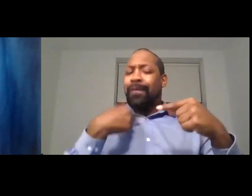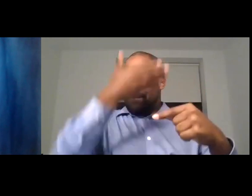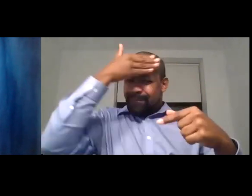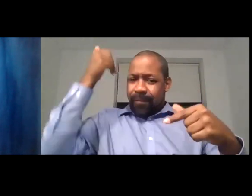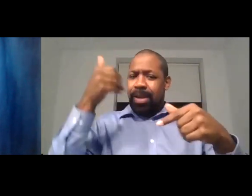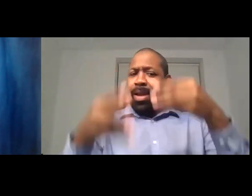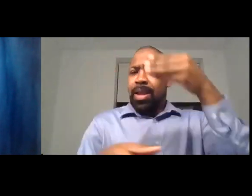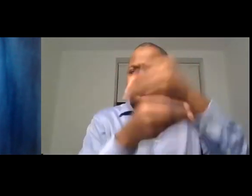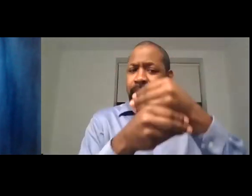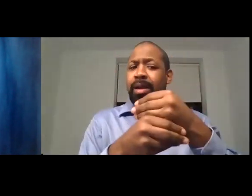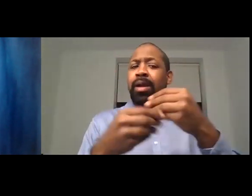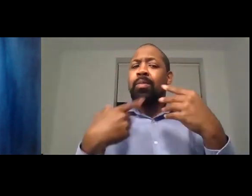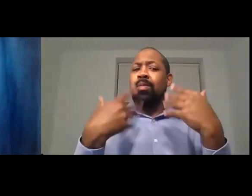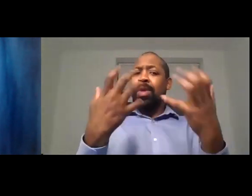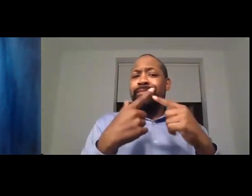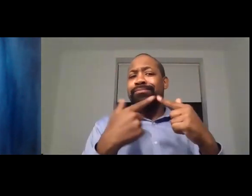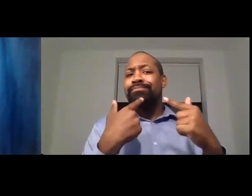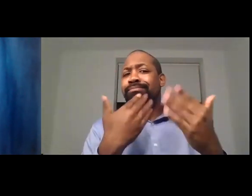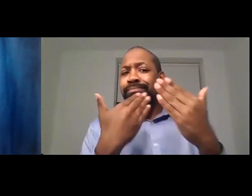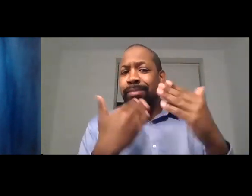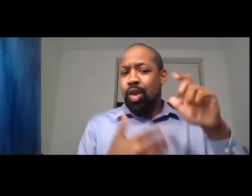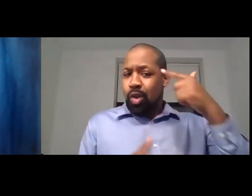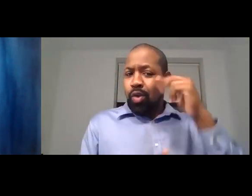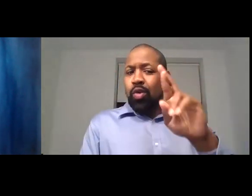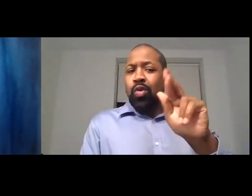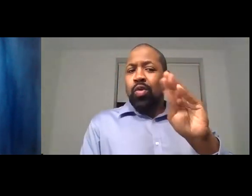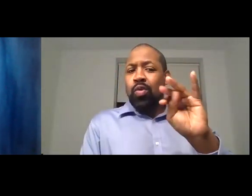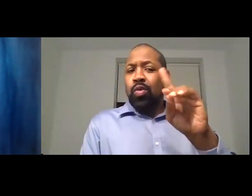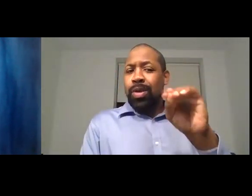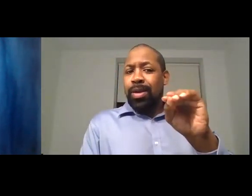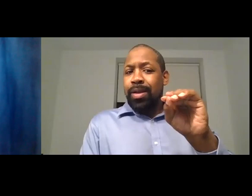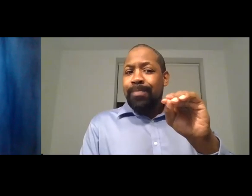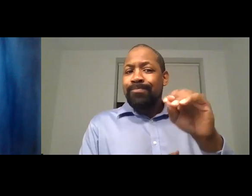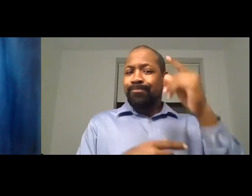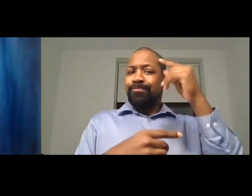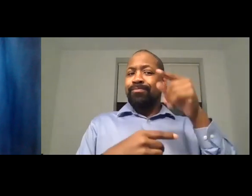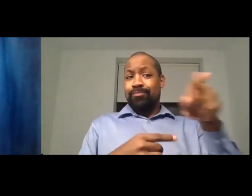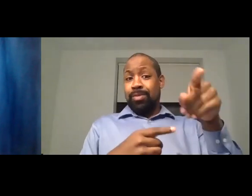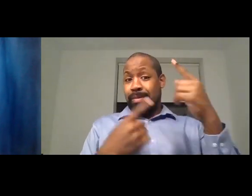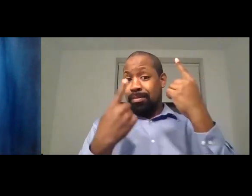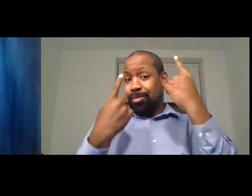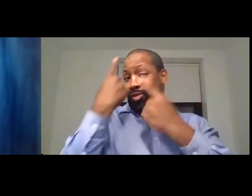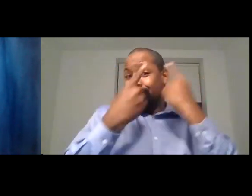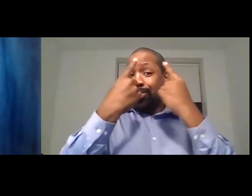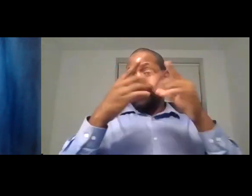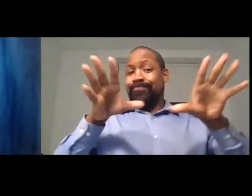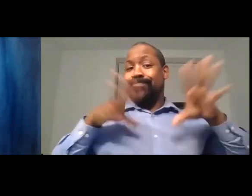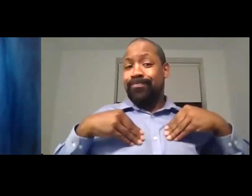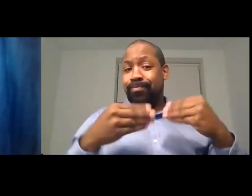was passed. And I don't want to forget to add, but I want to thank